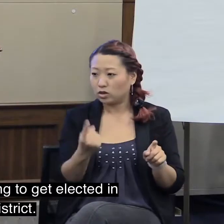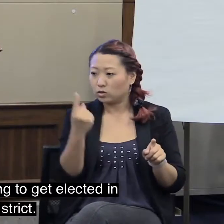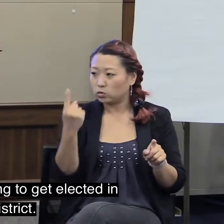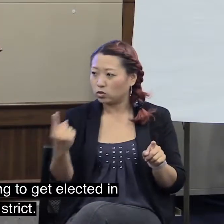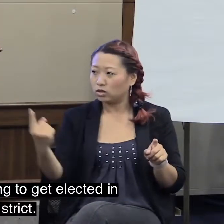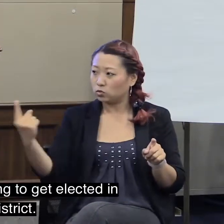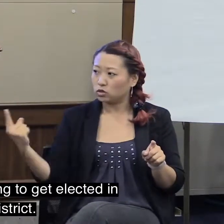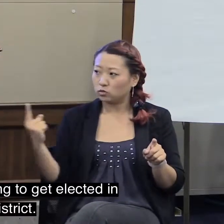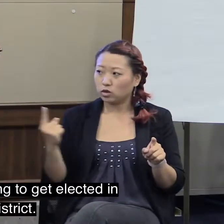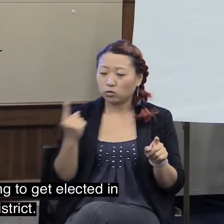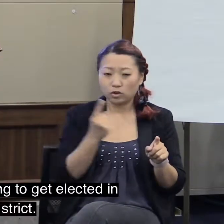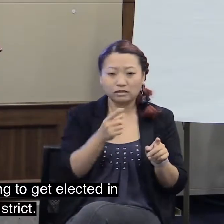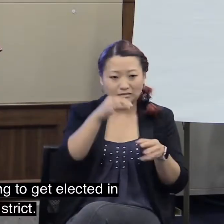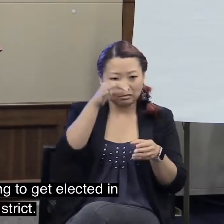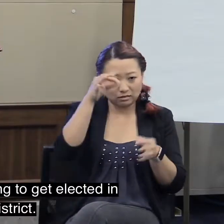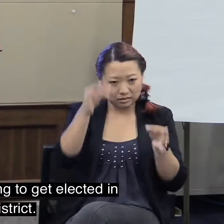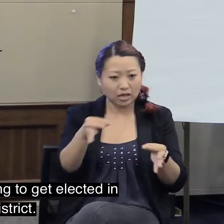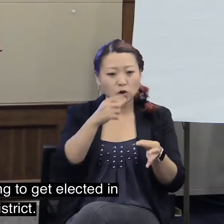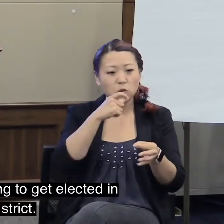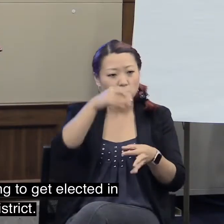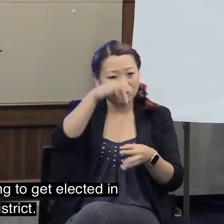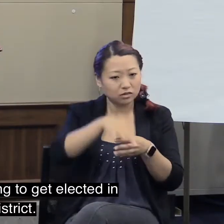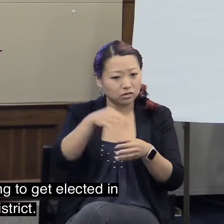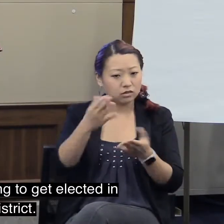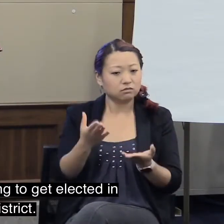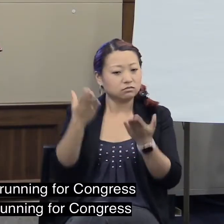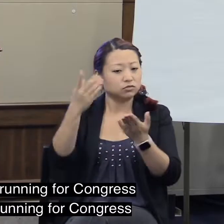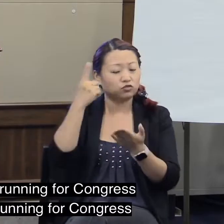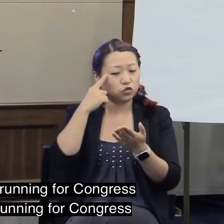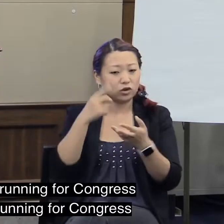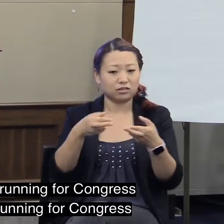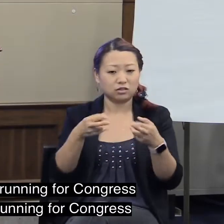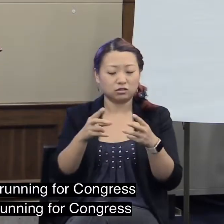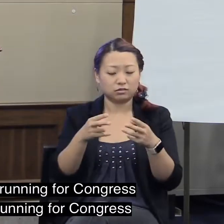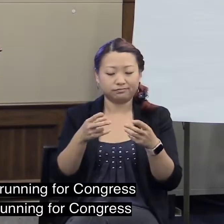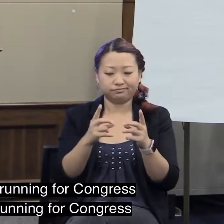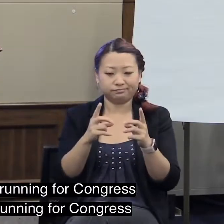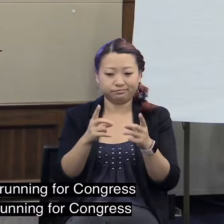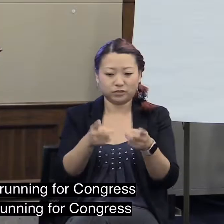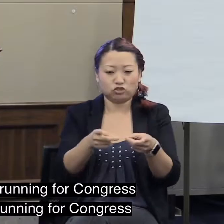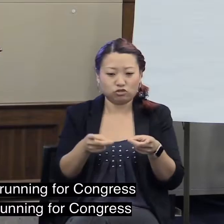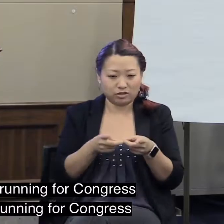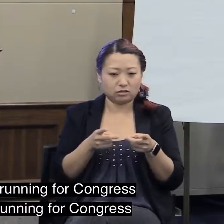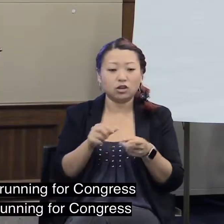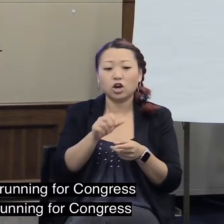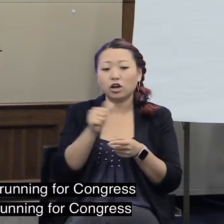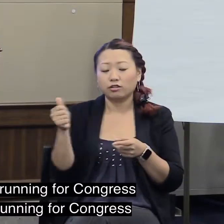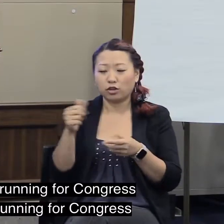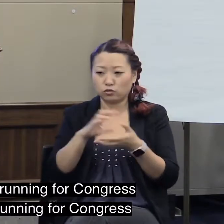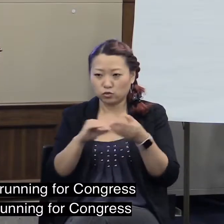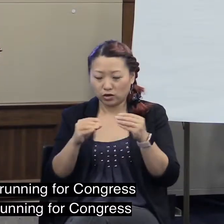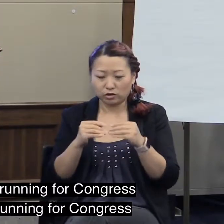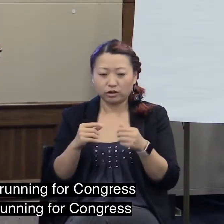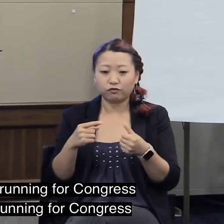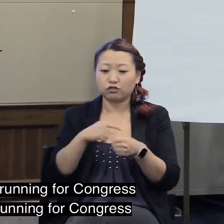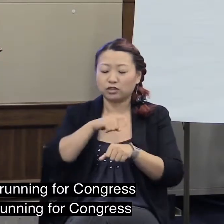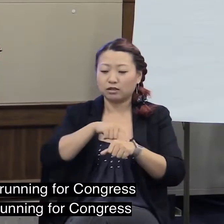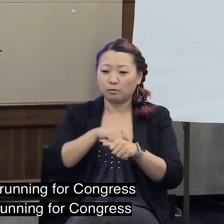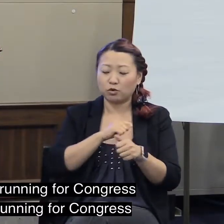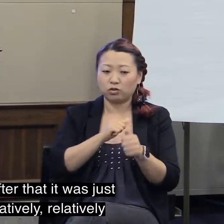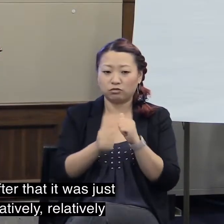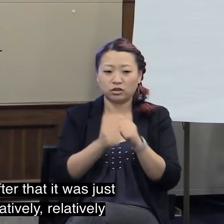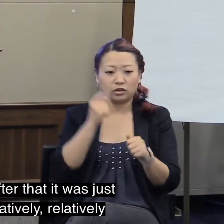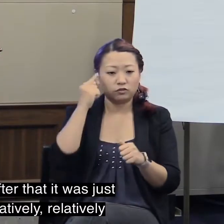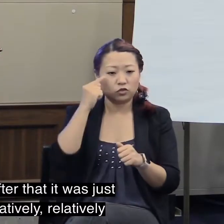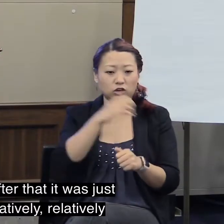in any one district. Another story. When I was running for Congress, the first time, when I was running for